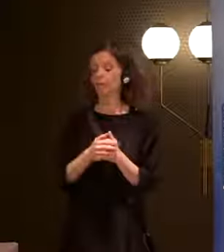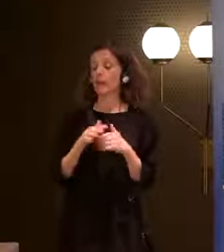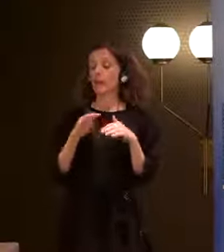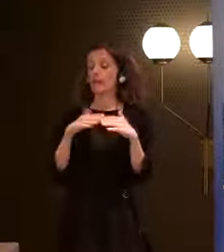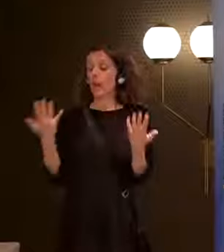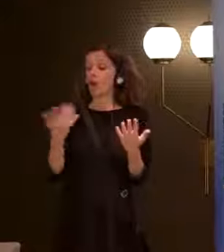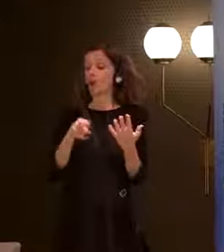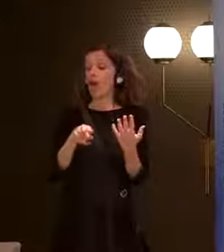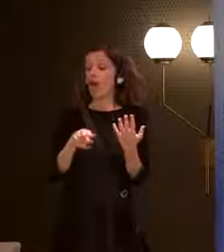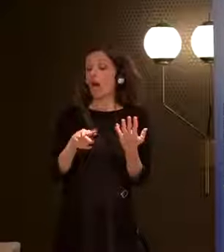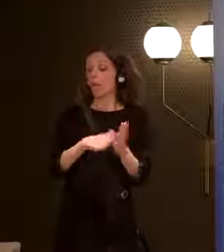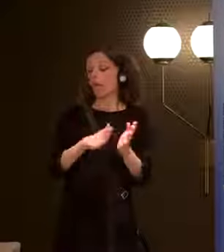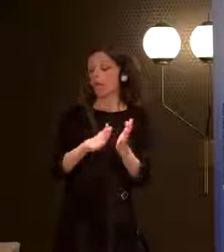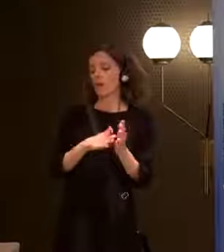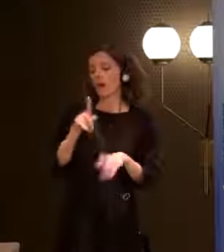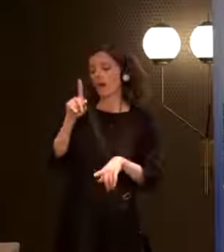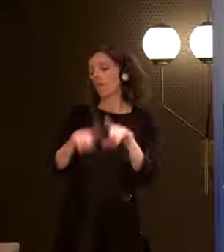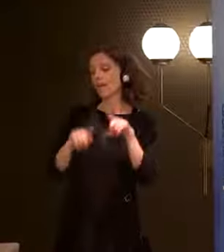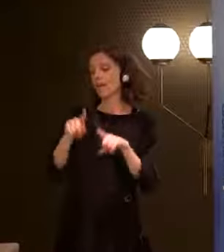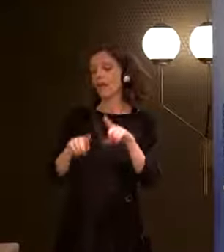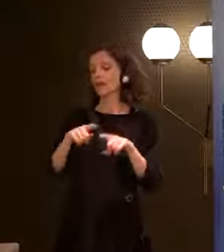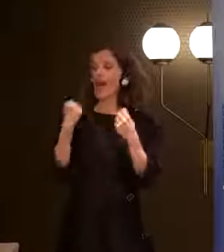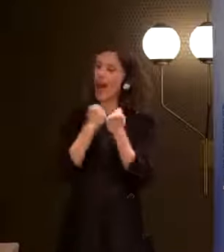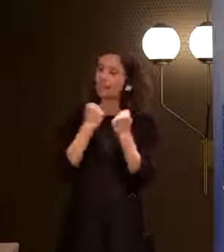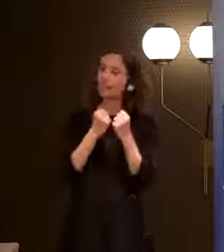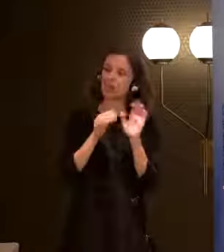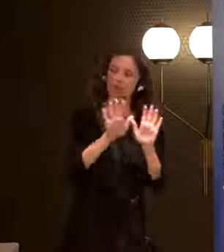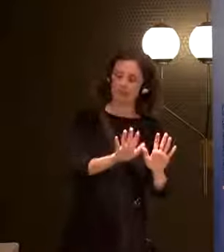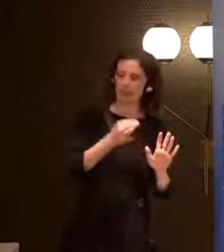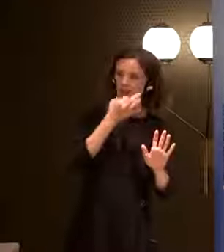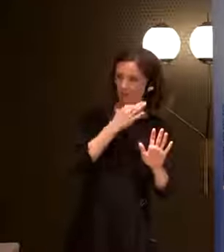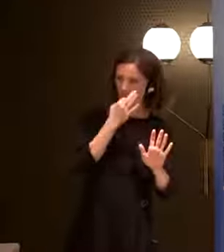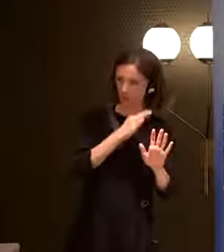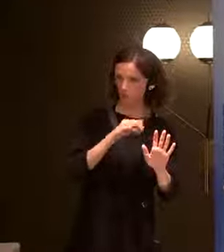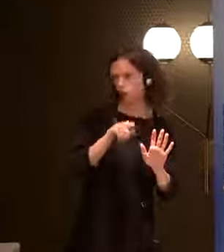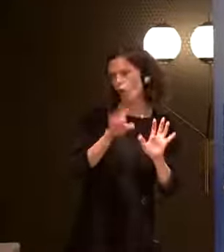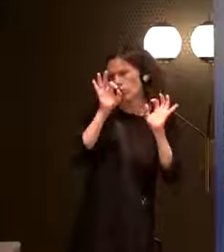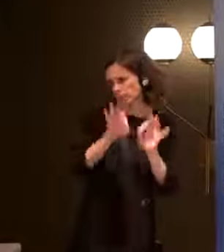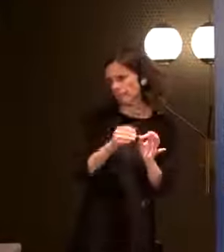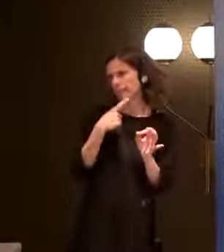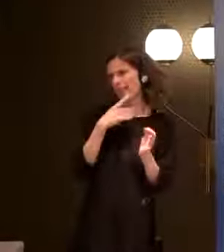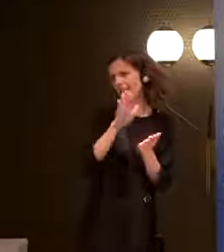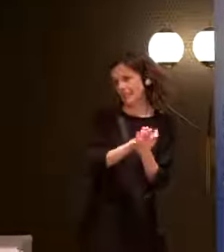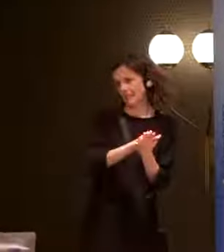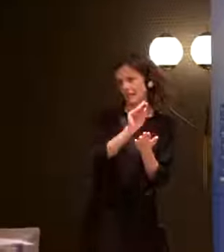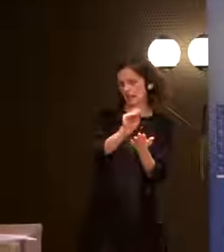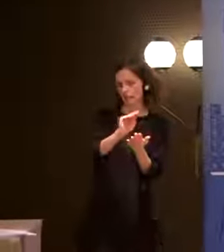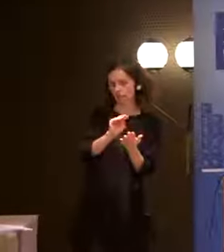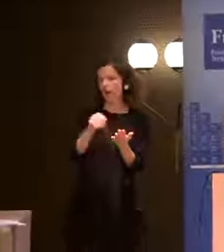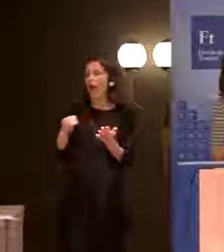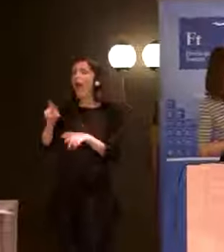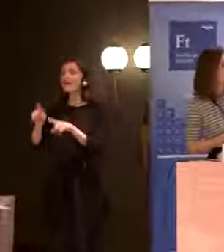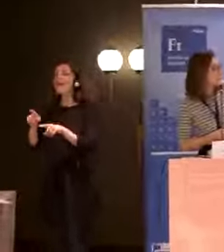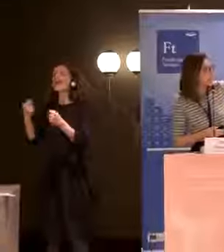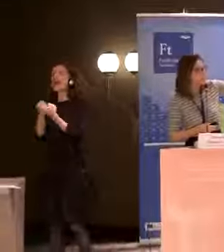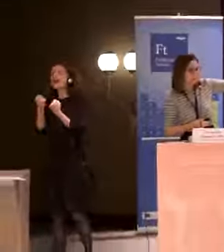and which will be done in English, and how that will look. So if you see, so the main skills here is about find one's